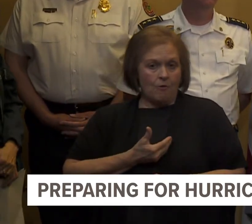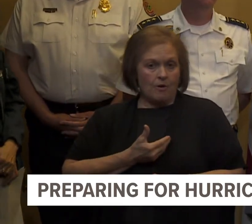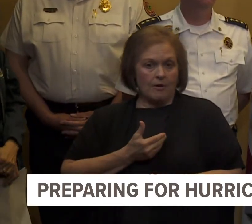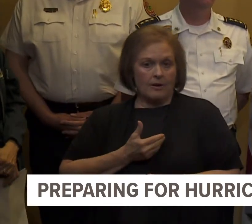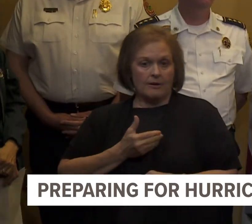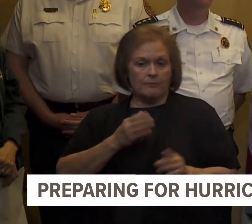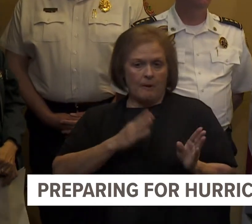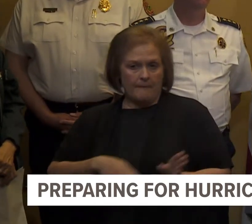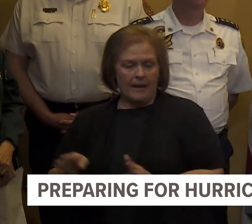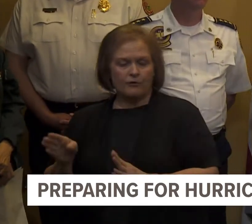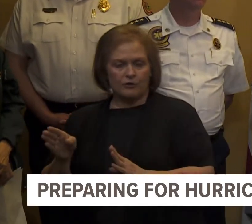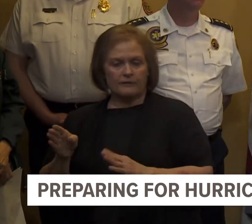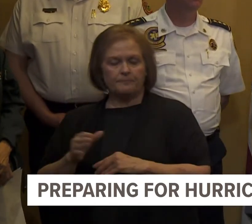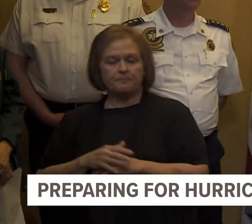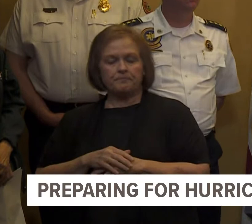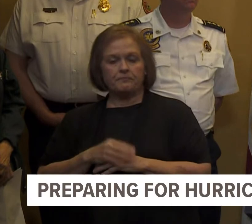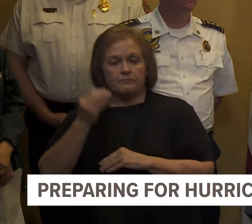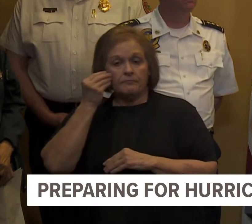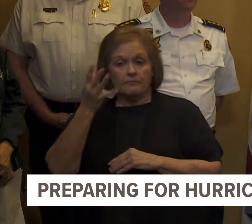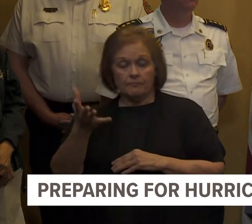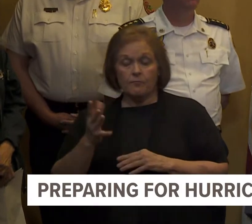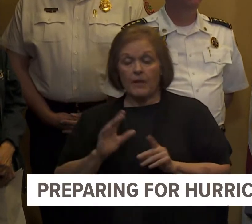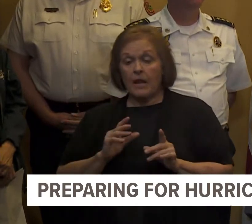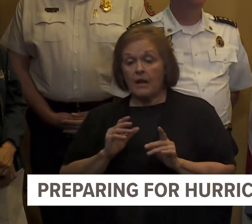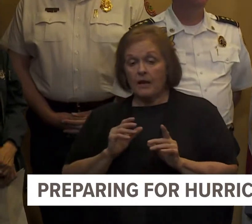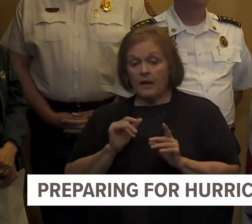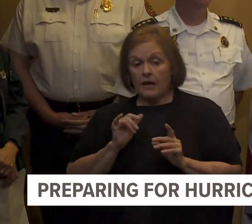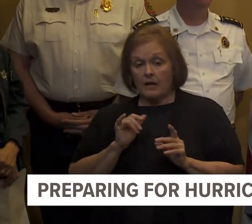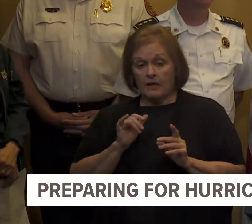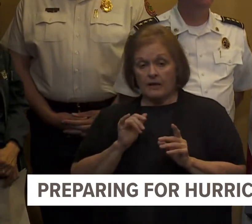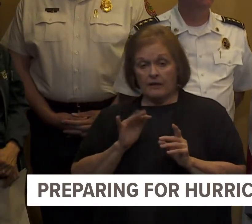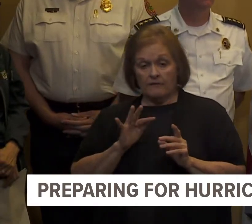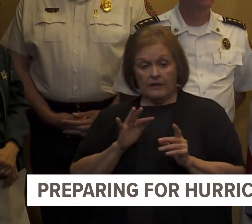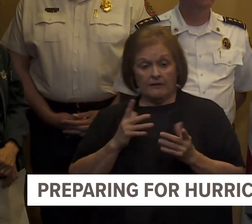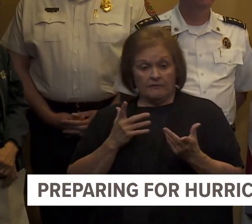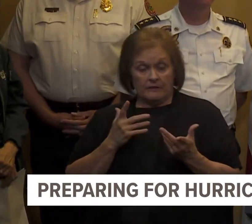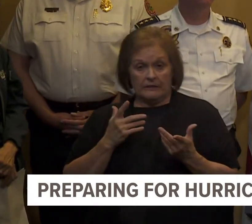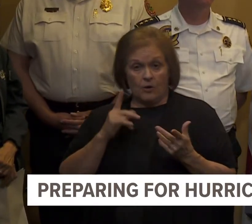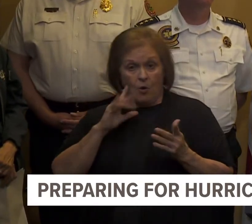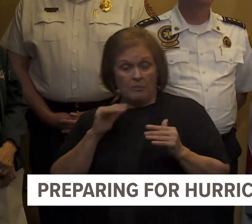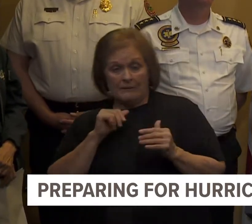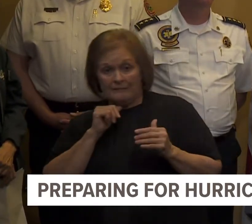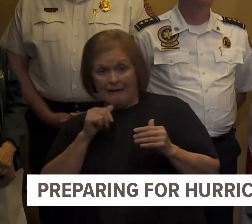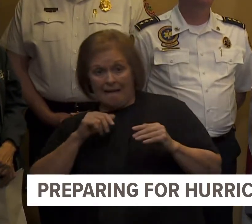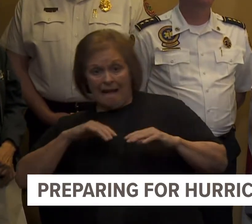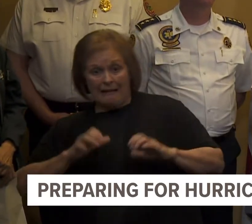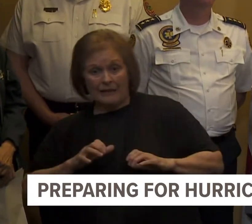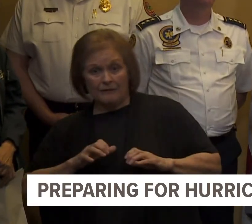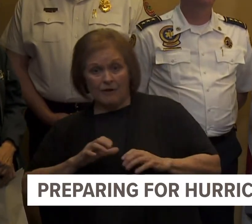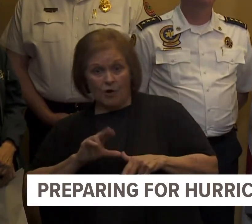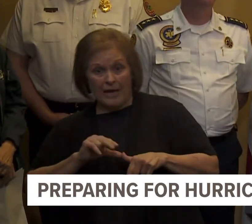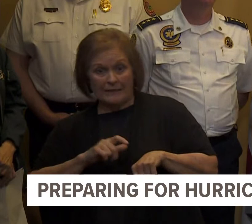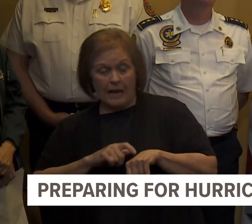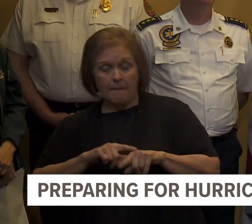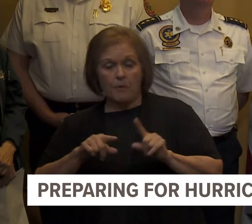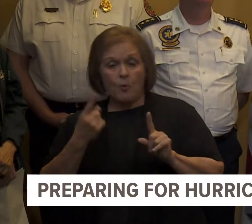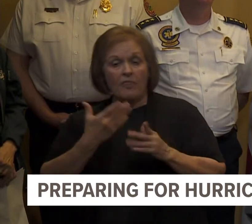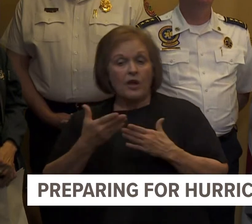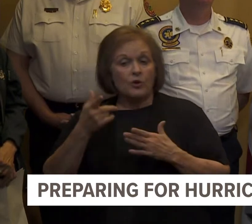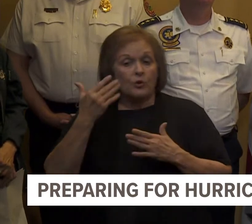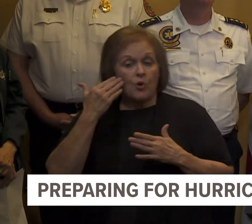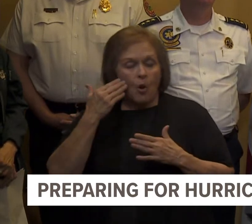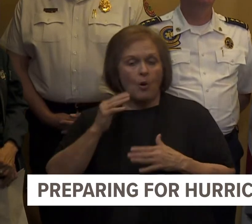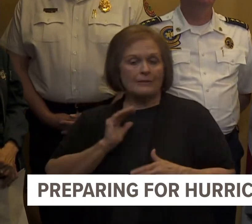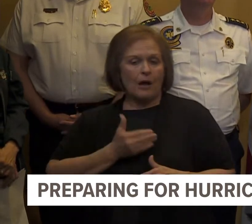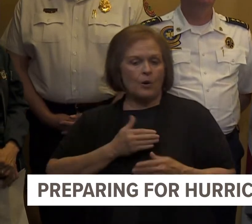well. Let me end with this. As we head into a hopefully less than active hurricane season, the one thing that we know for sure is